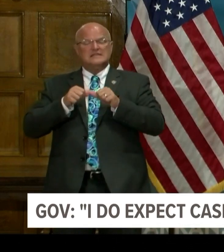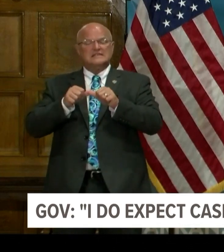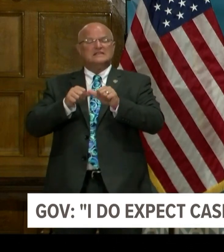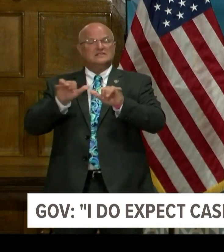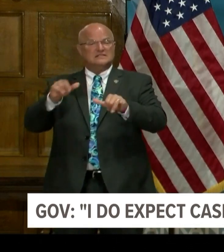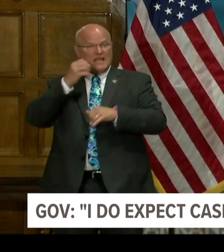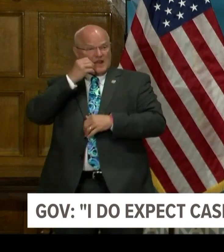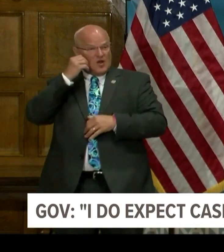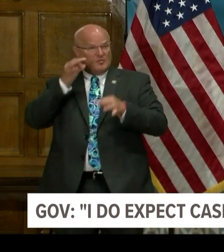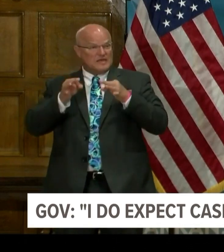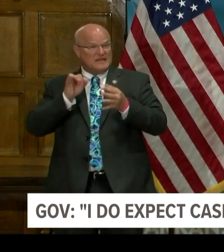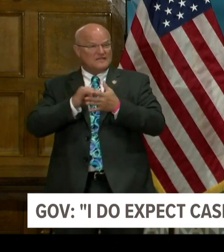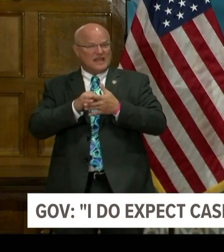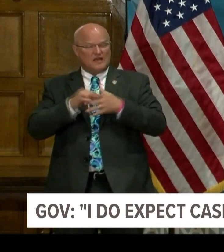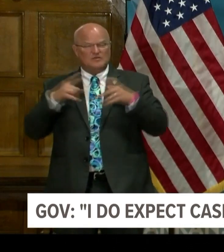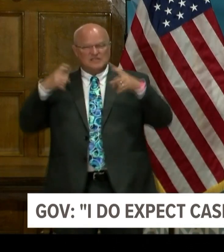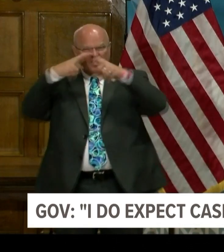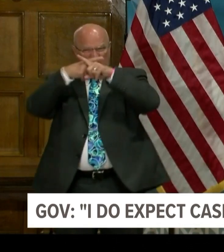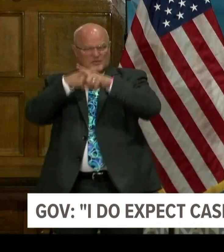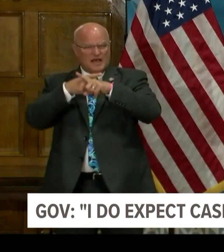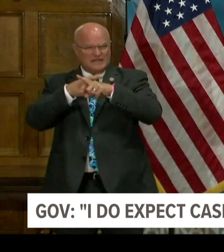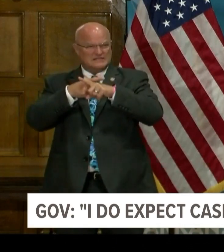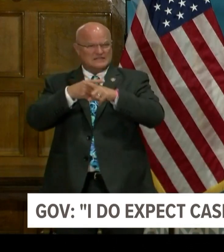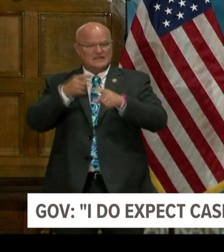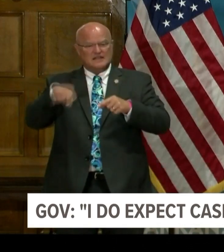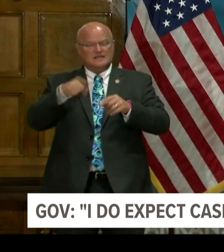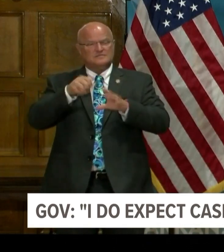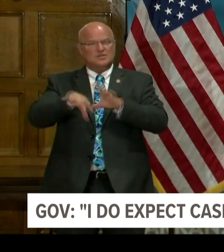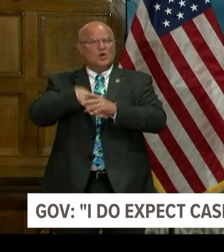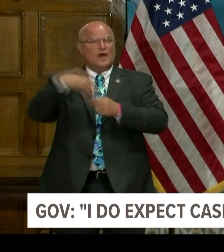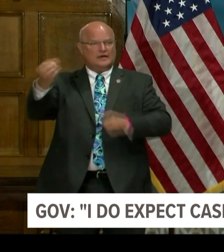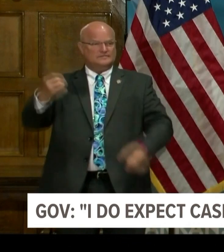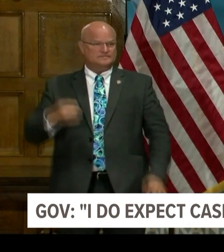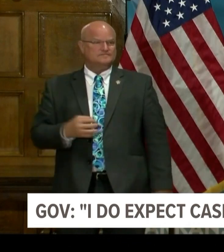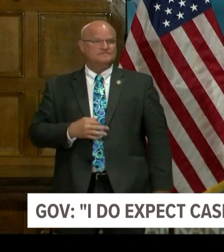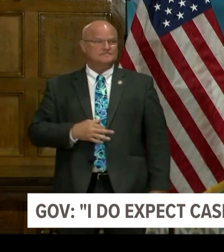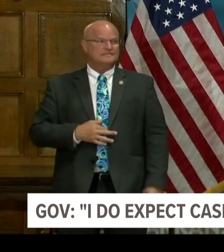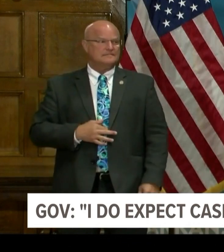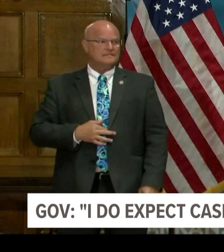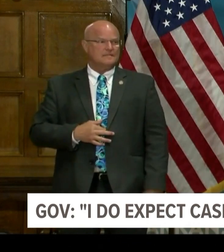home if that would compromise them in going out.